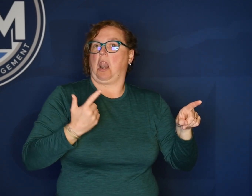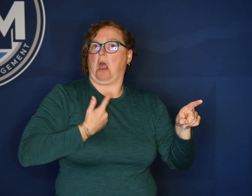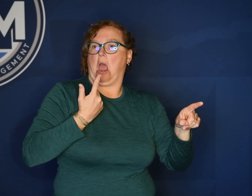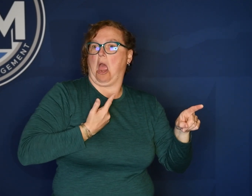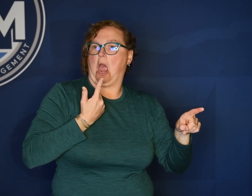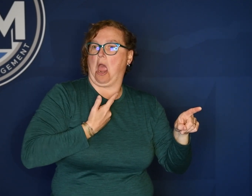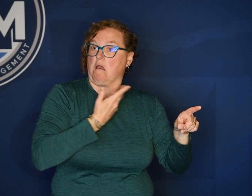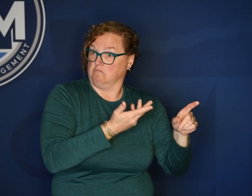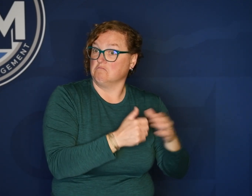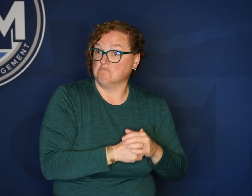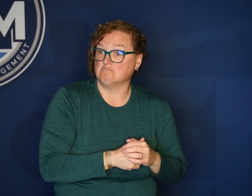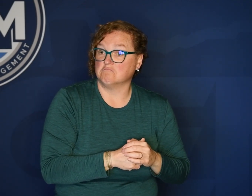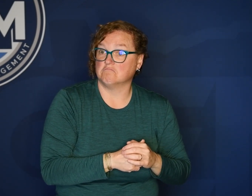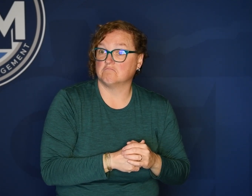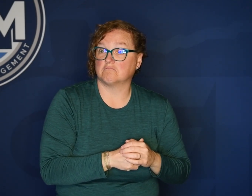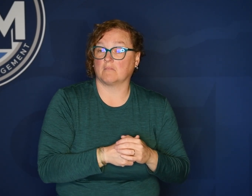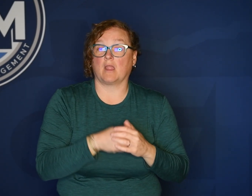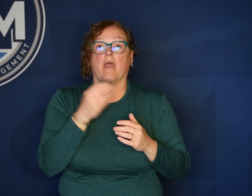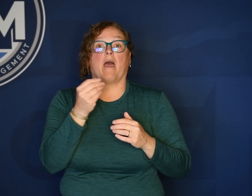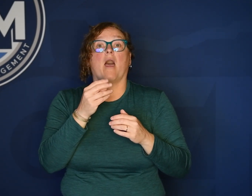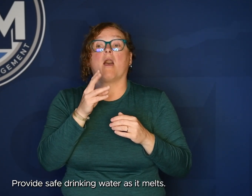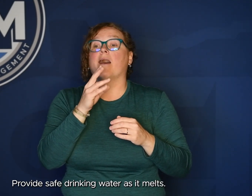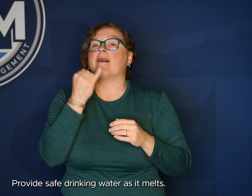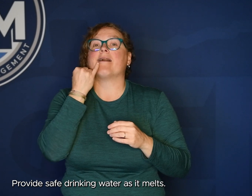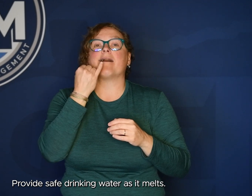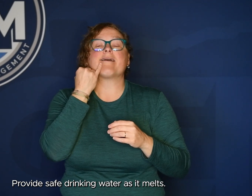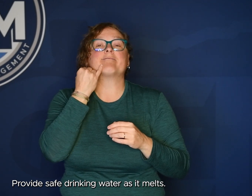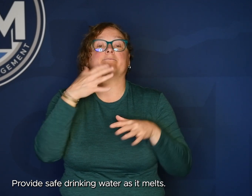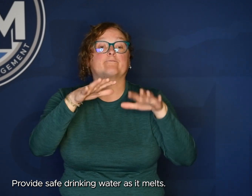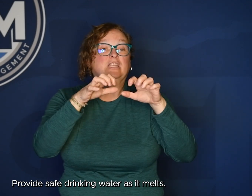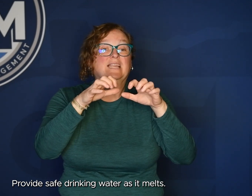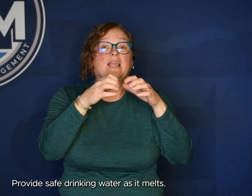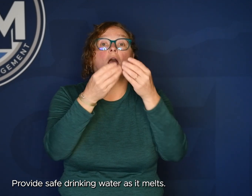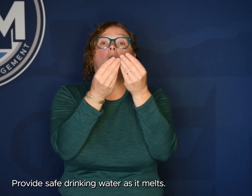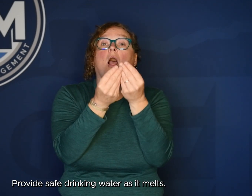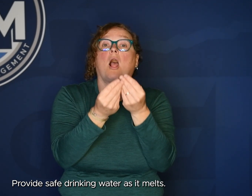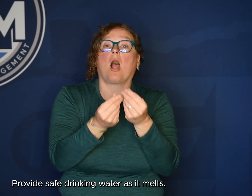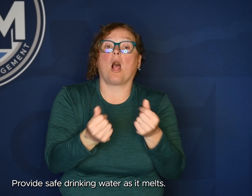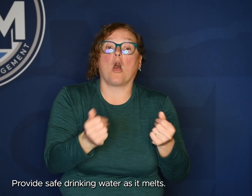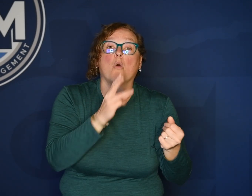Provides safe drinking water as it melts.